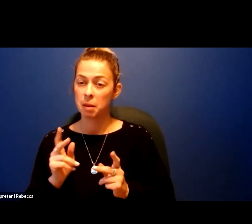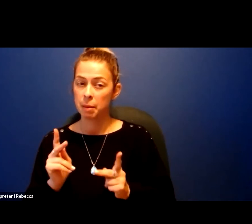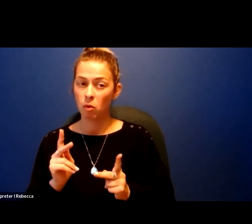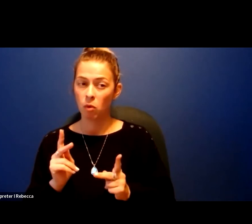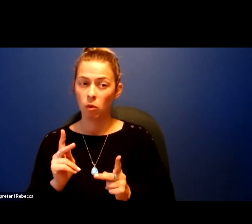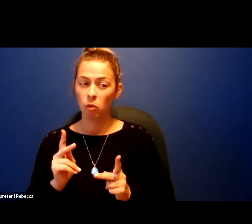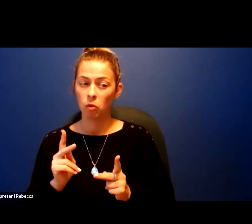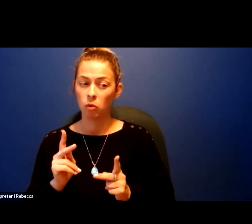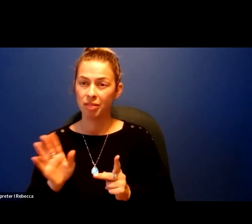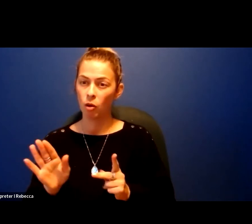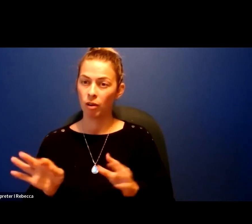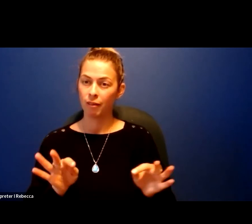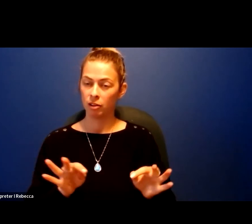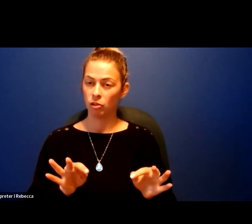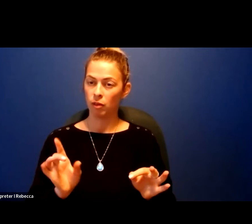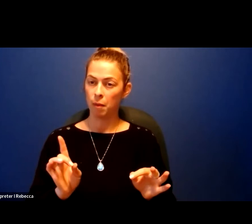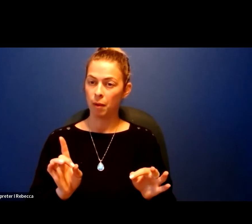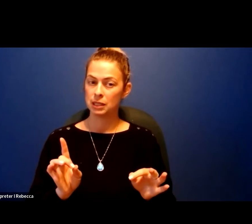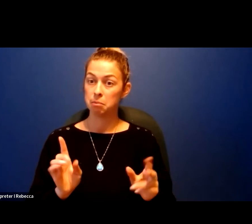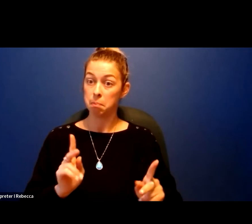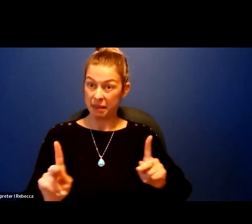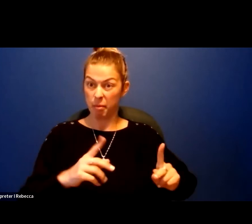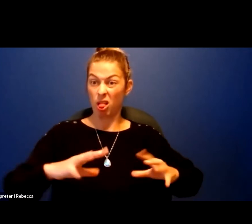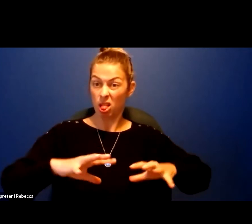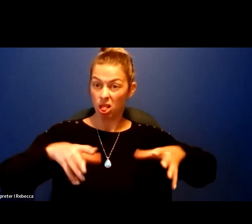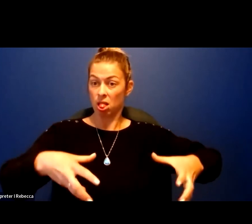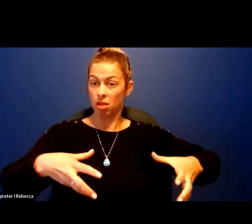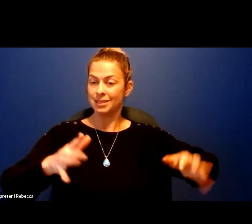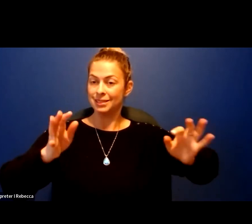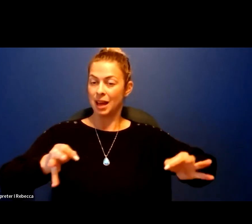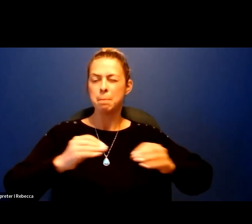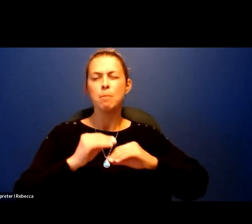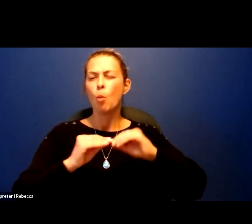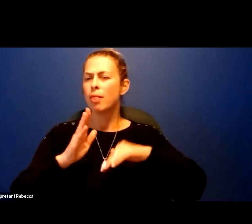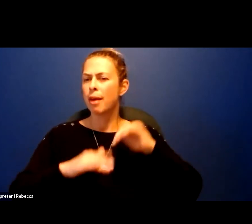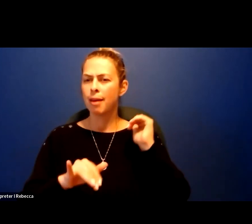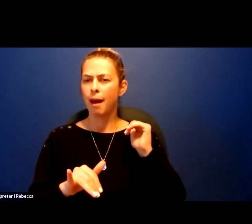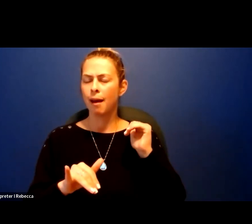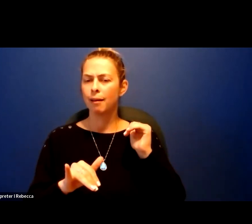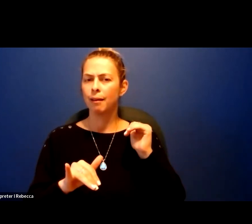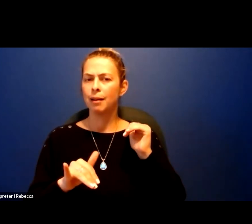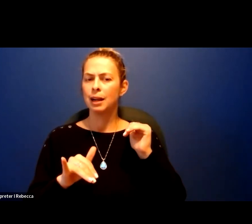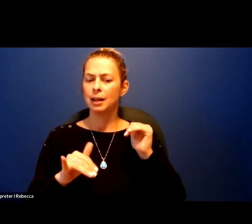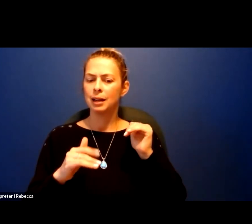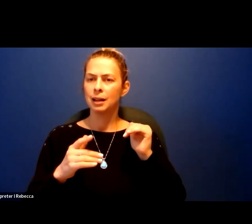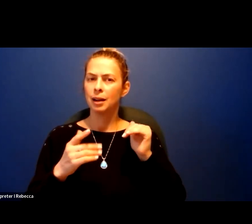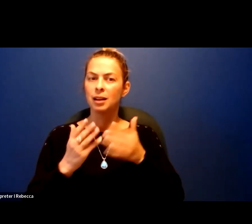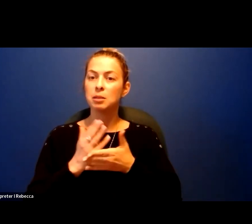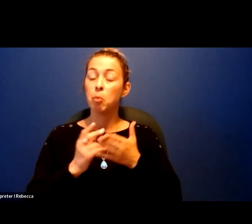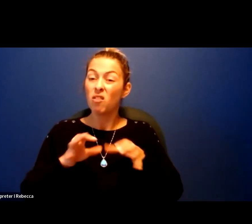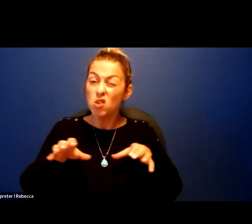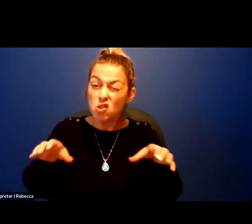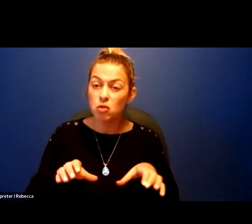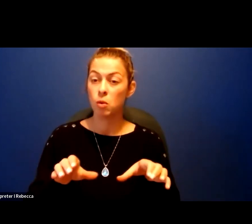get to decide. But I think it's more than that. It's more than just deciding. There's an element of doing, right? And democracy requires